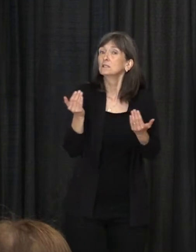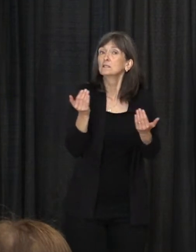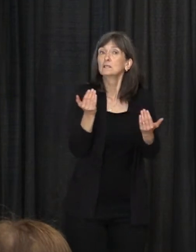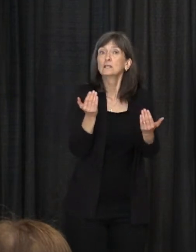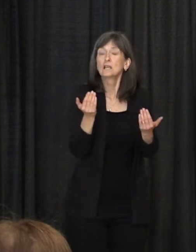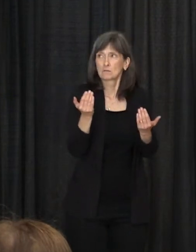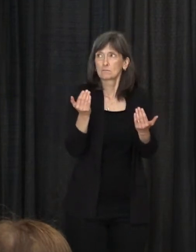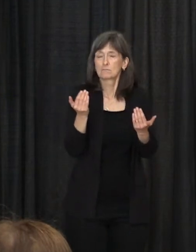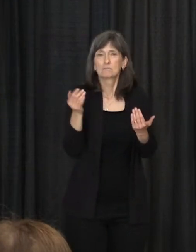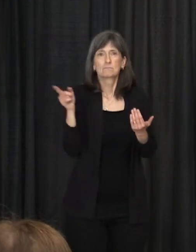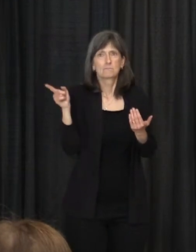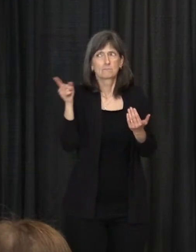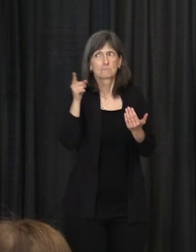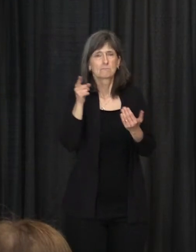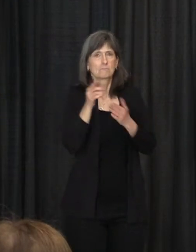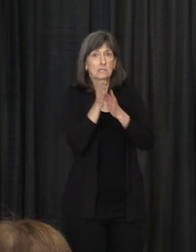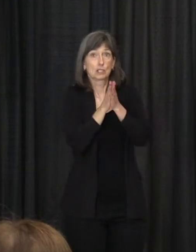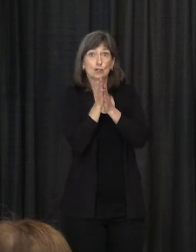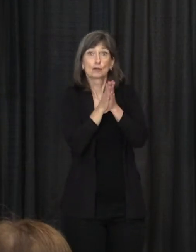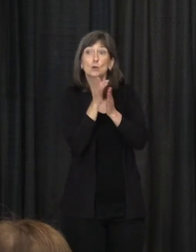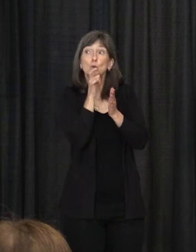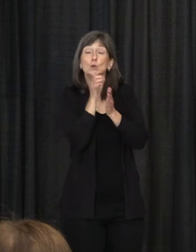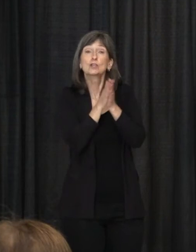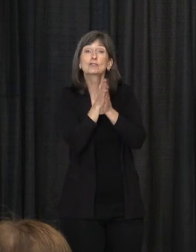the attention and interest of over